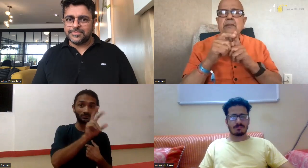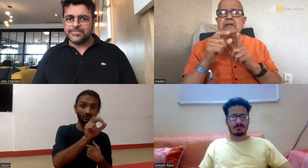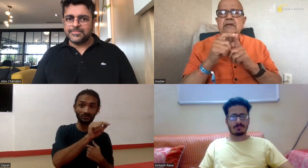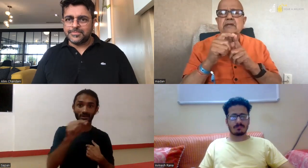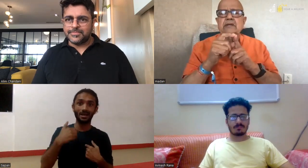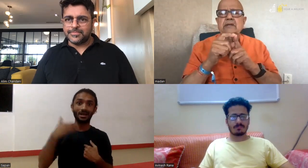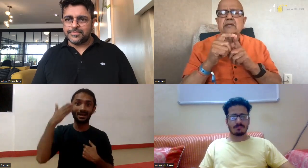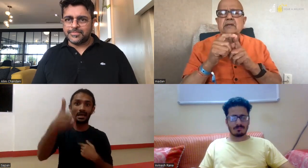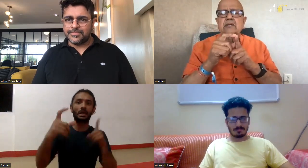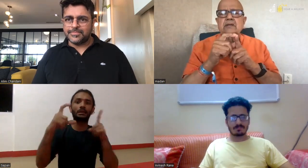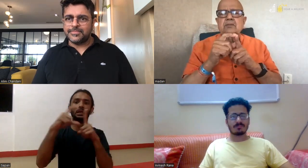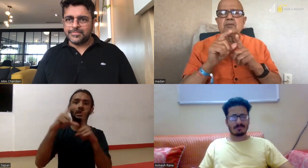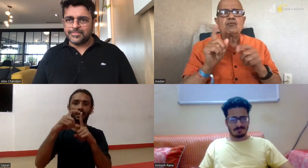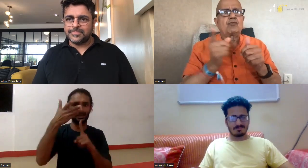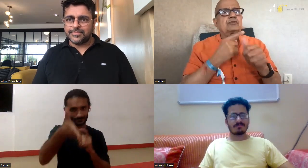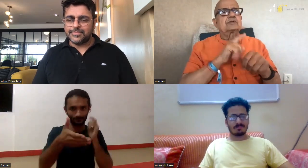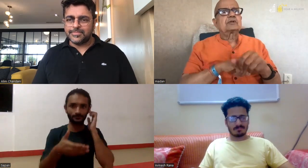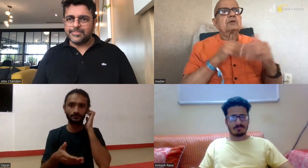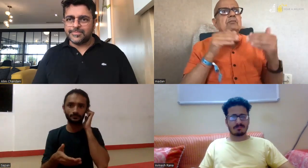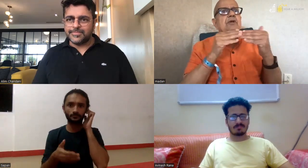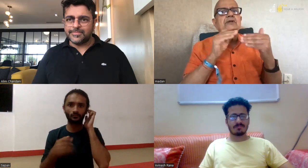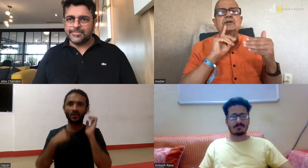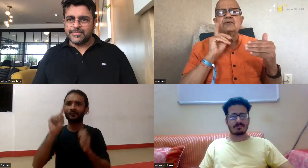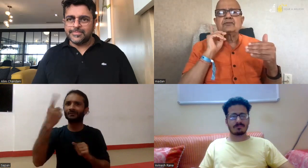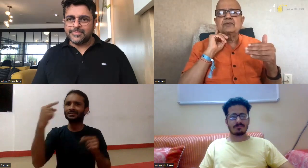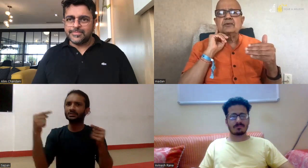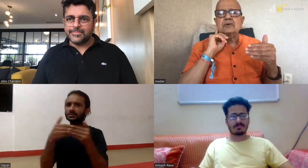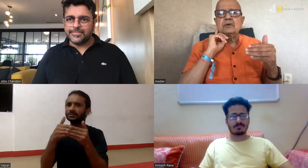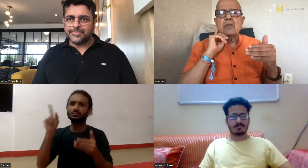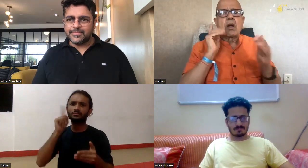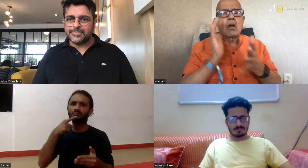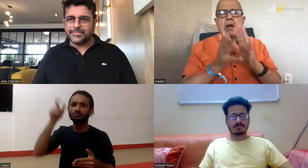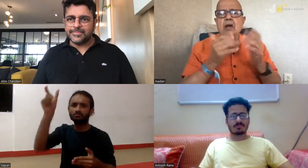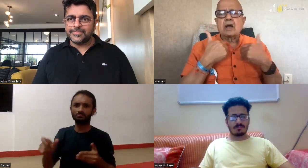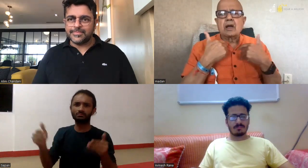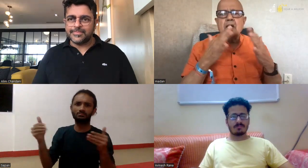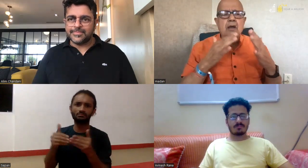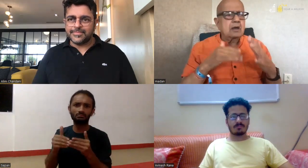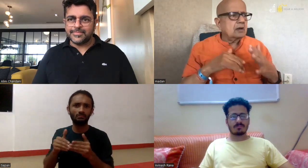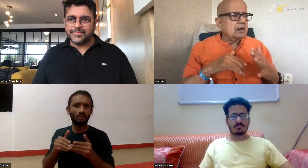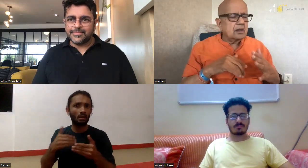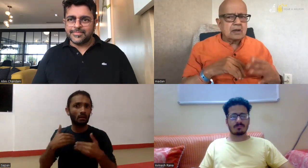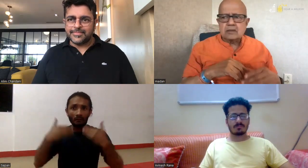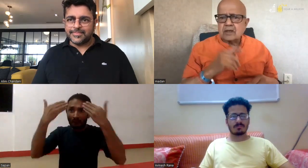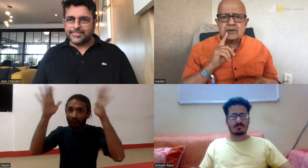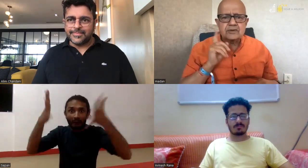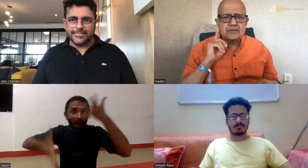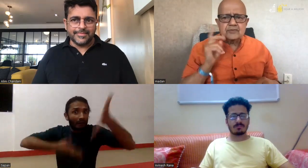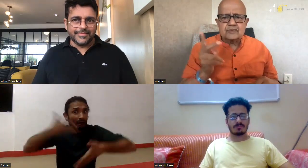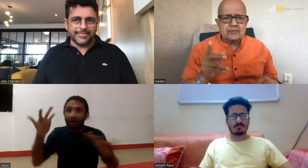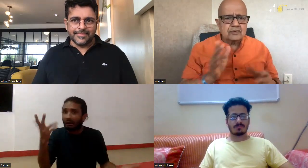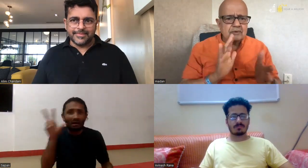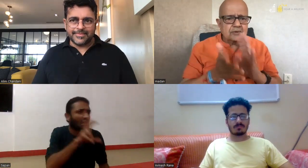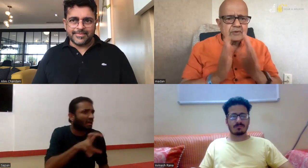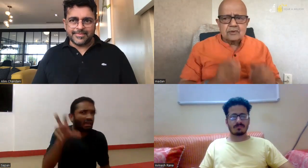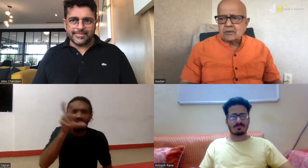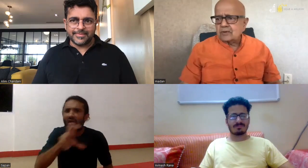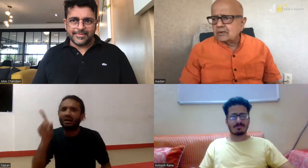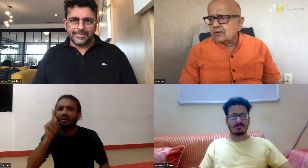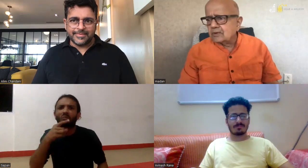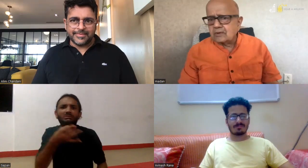You don't ask why are they not doing it. How about you go? And you're also a leader. You have leadership in you.